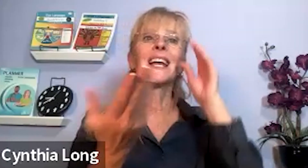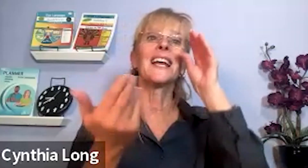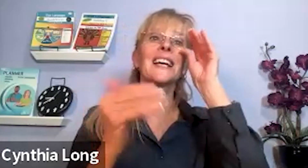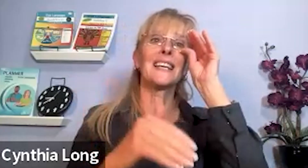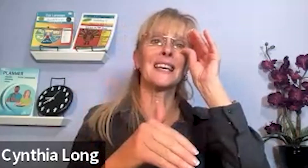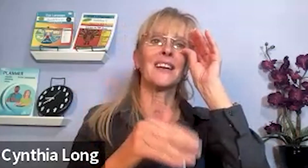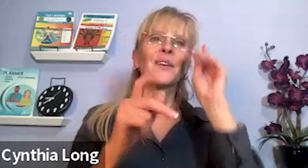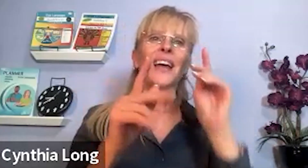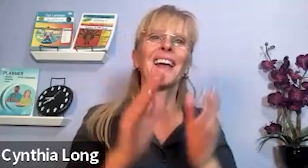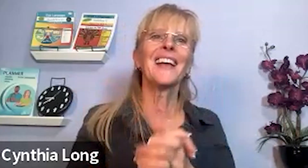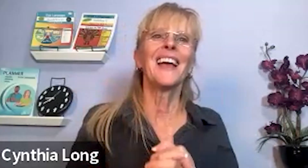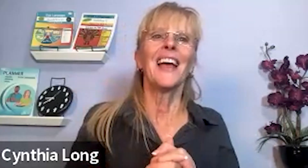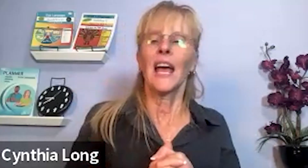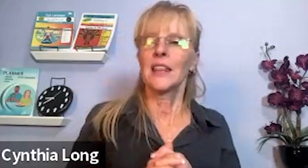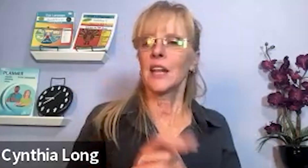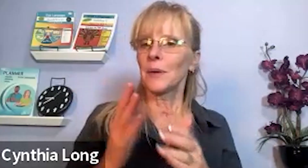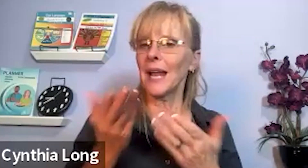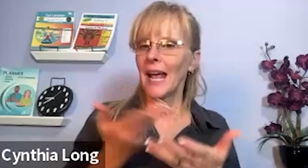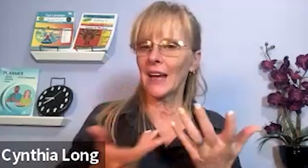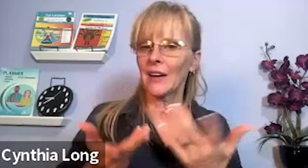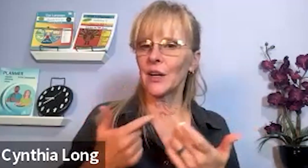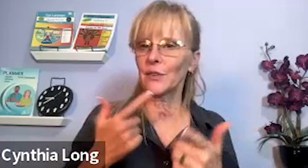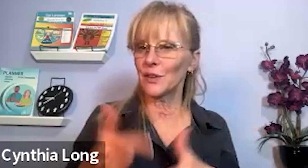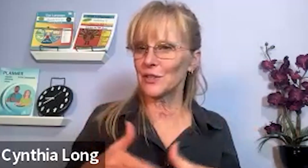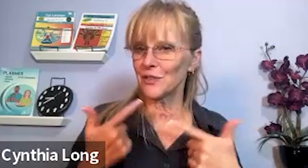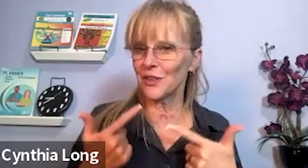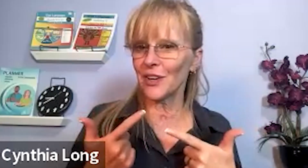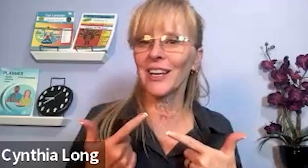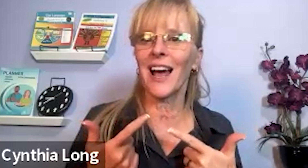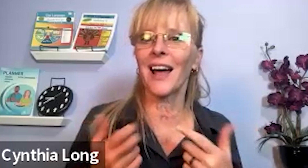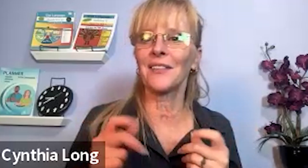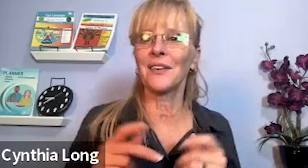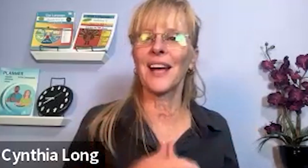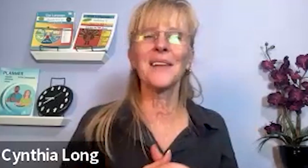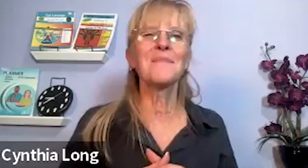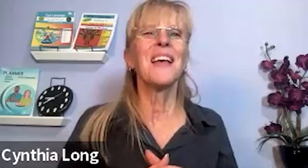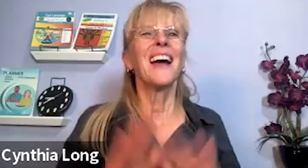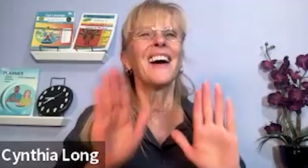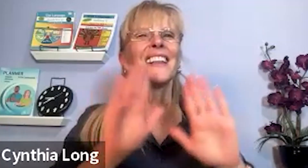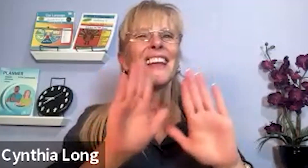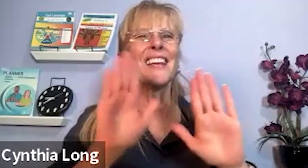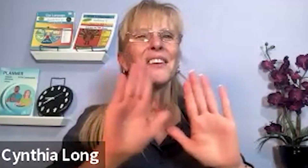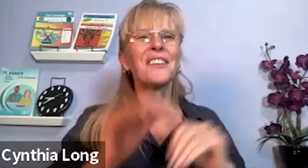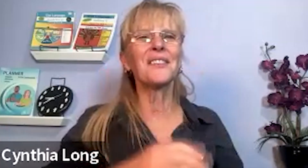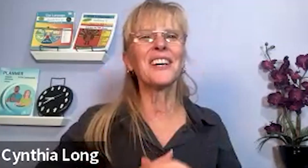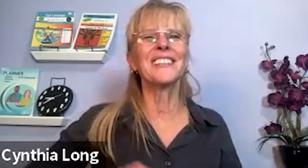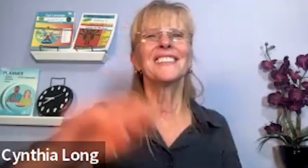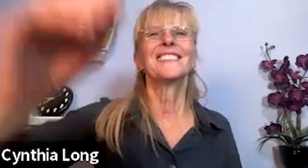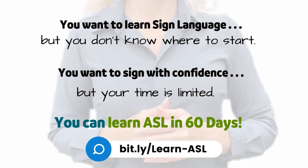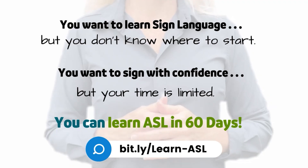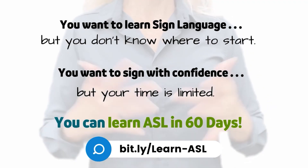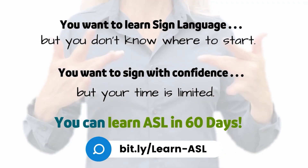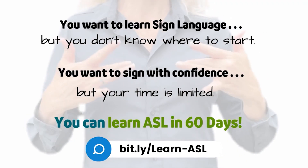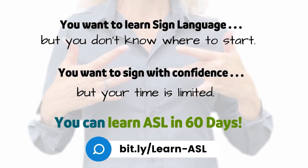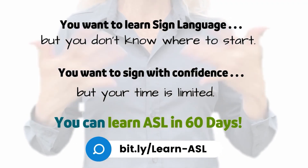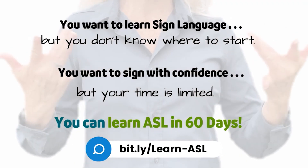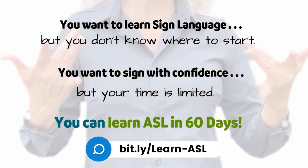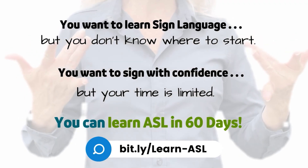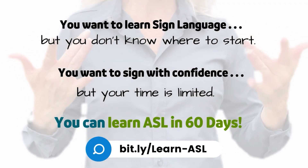on Wednesday again. Okay, and then I'm going to hang out here for those of you who are live. Okay, all right. Thank you, everyone.